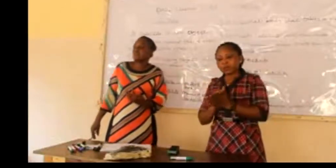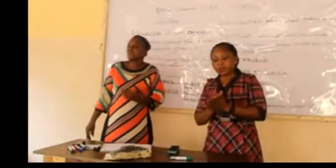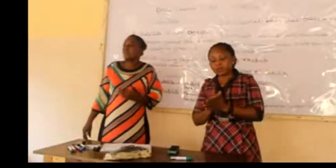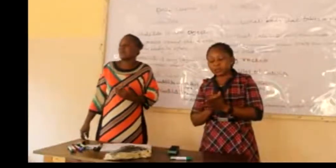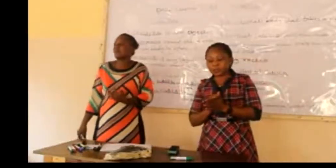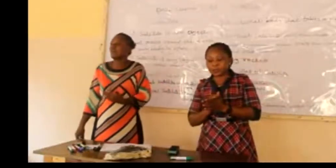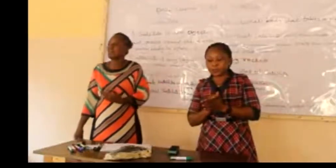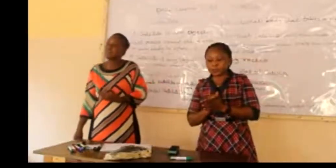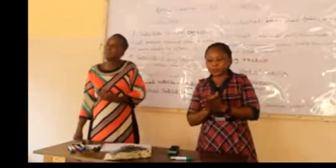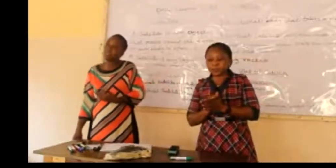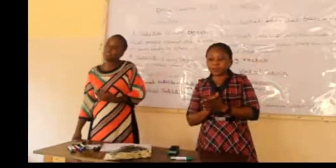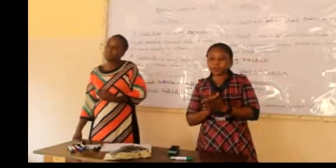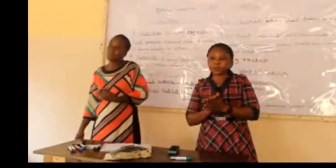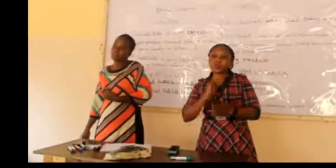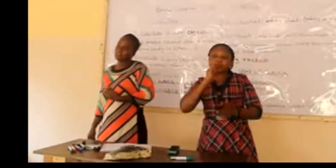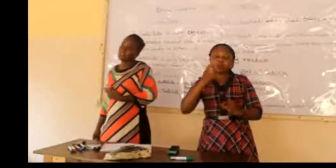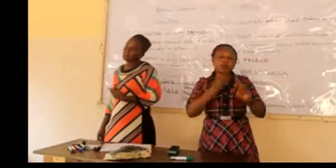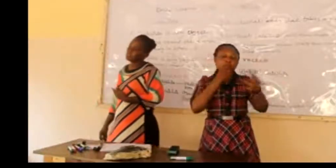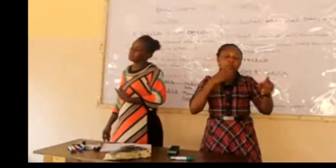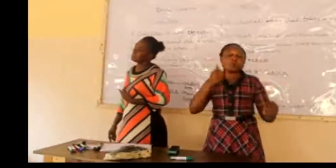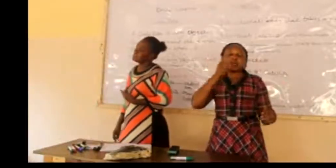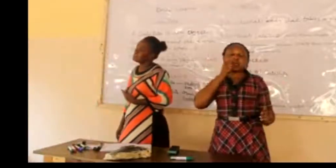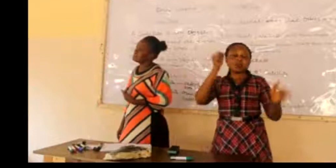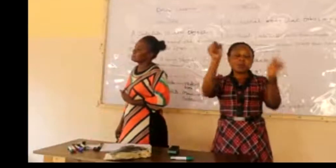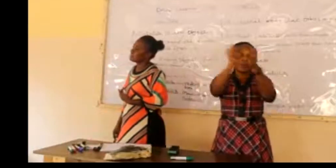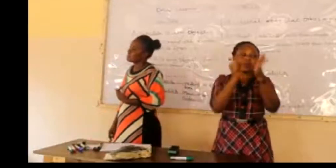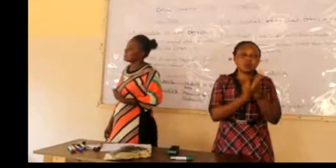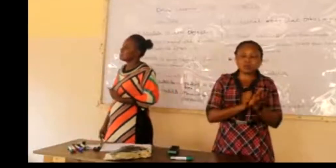is an origin of Anambra State,